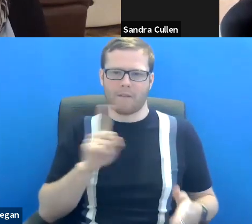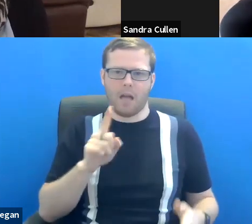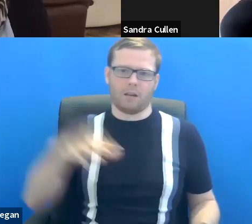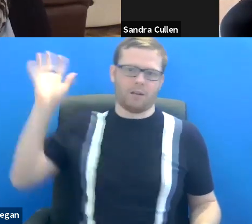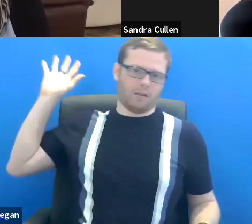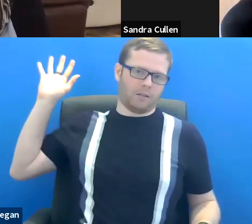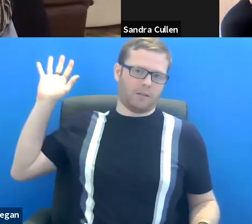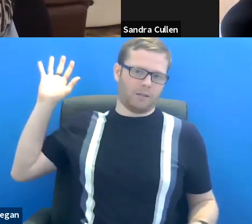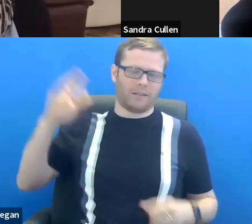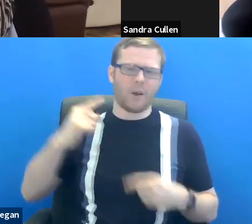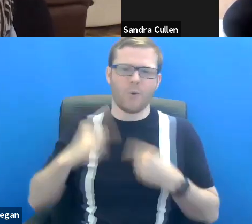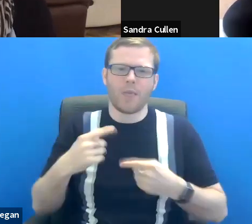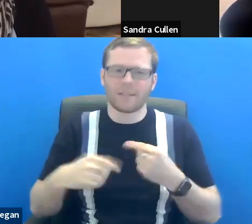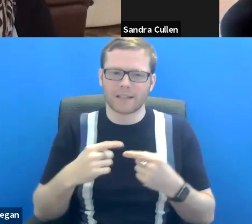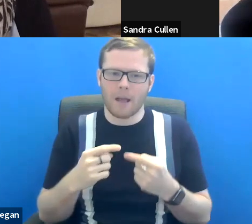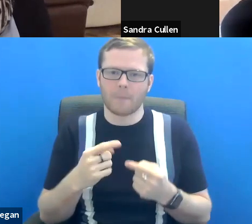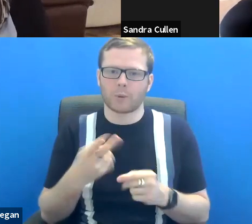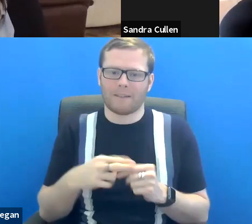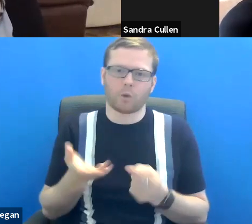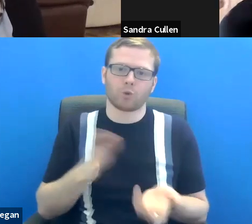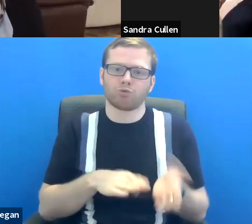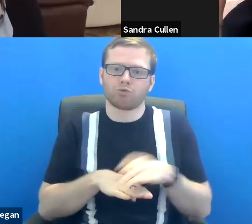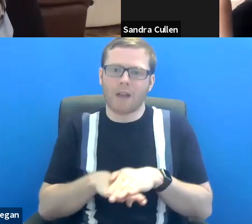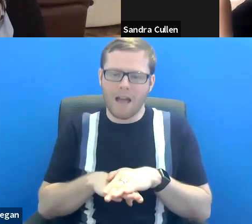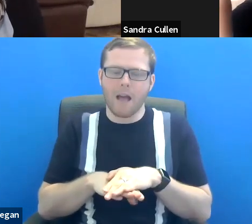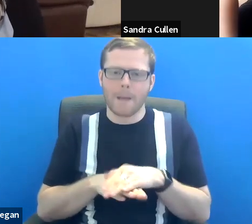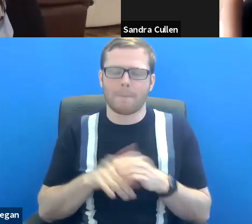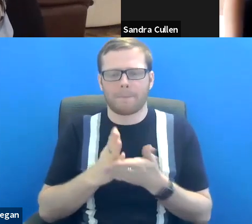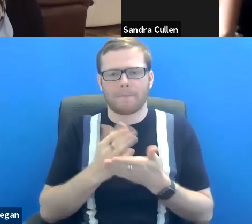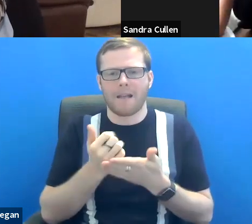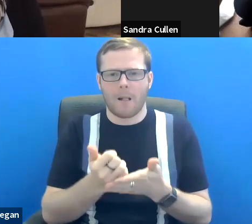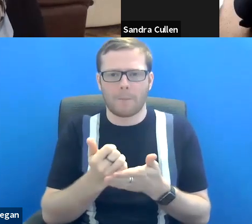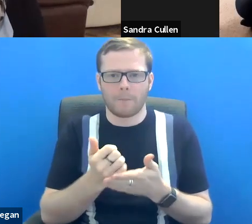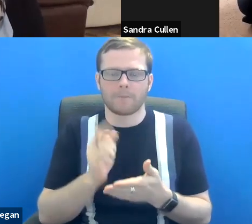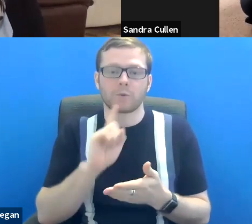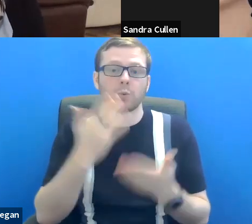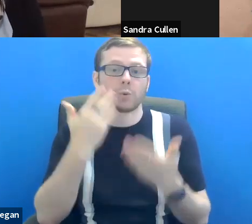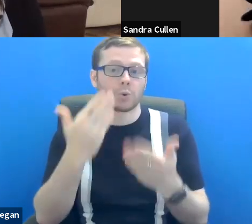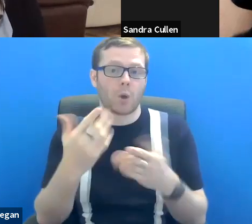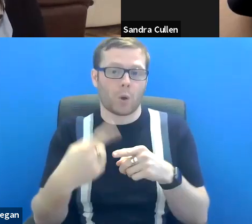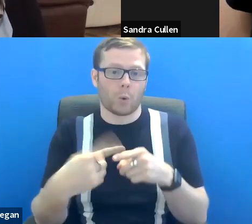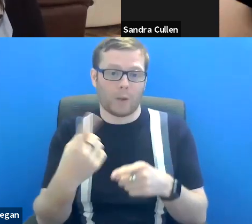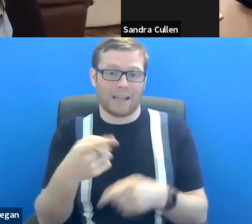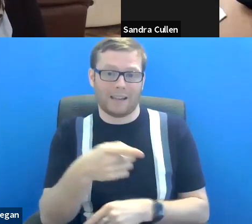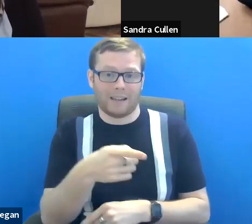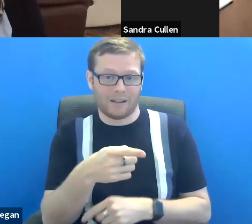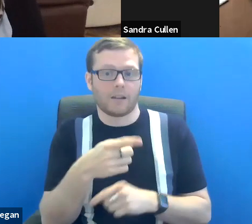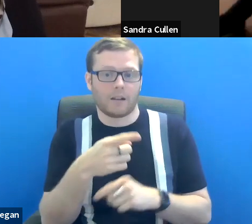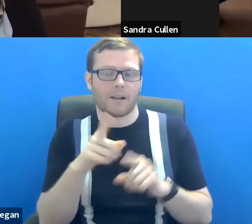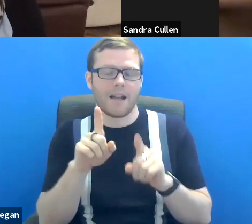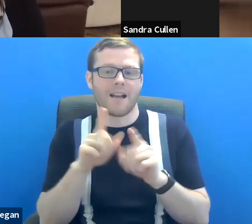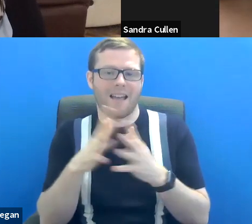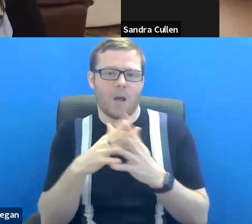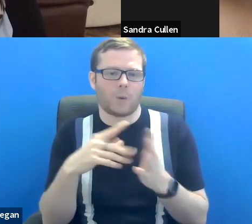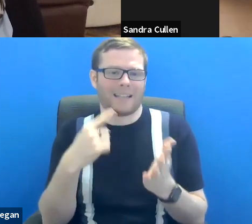time. So having them wrap really helps with this. So I'm going to show you a quick way of doing an easy wrap. So if